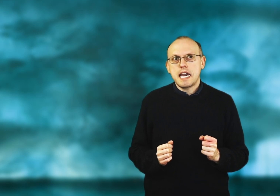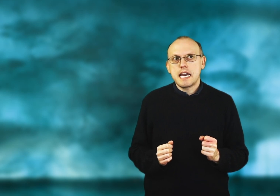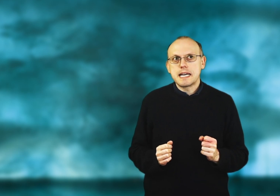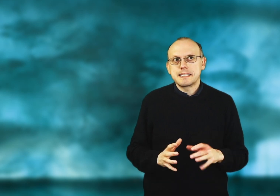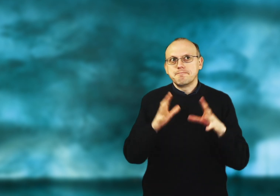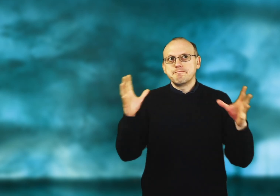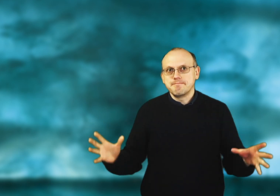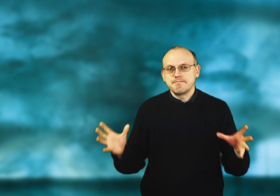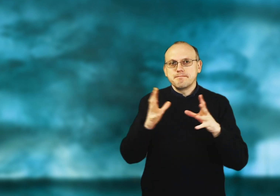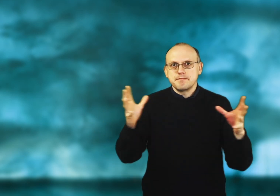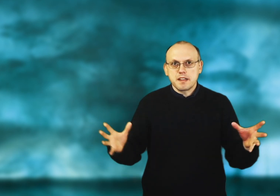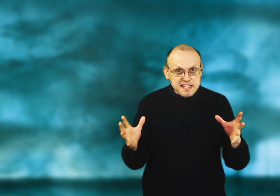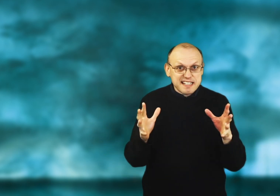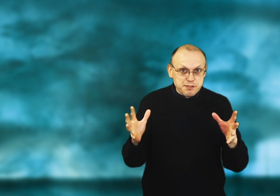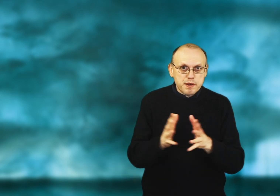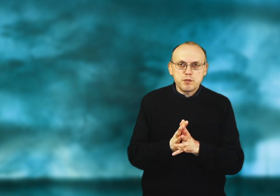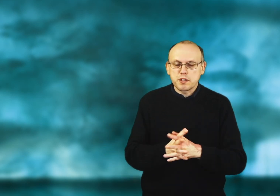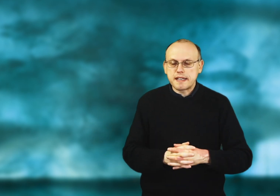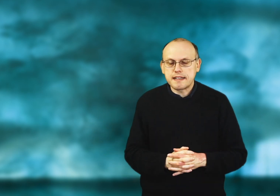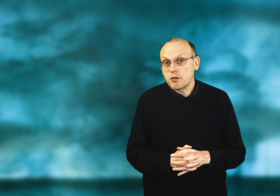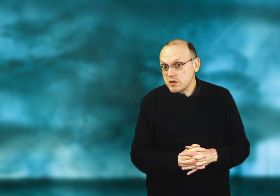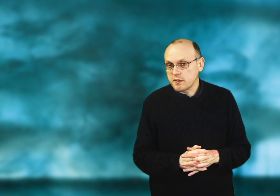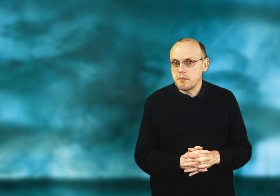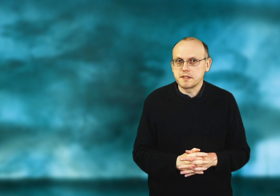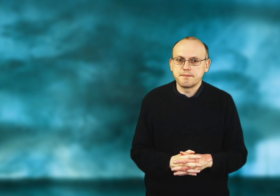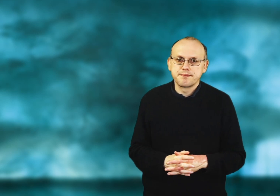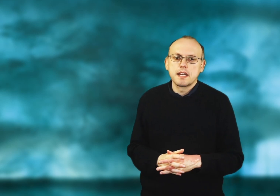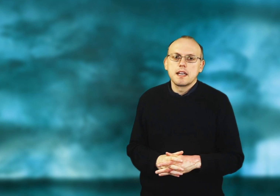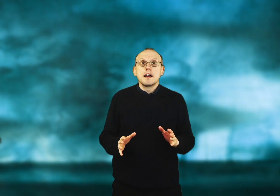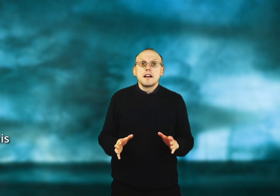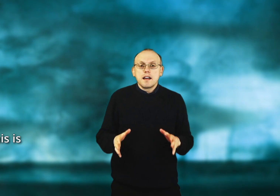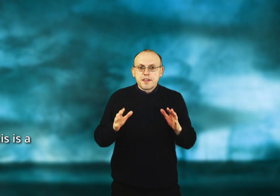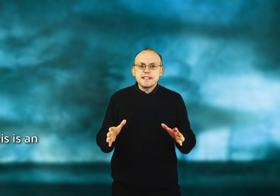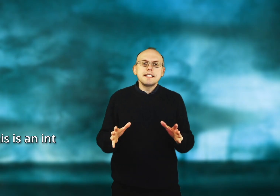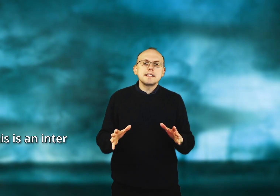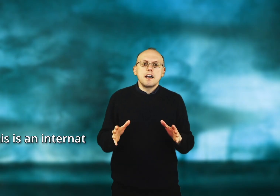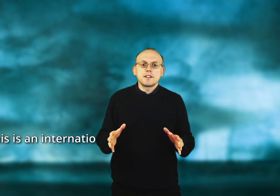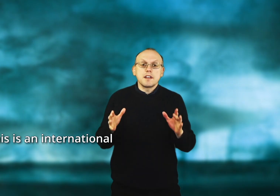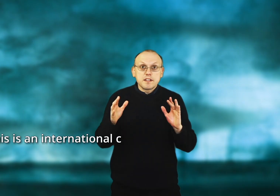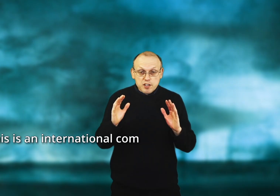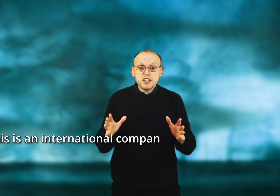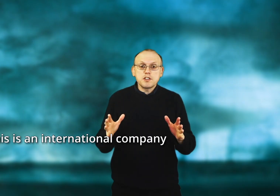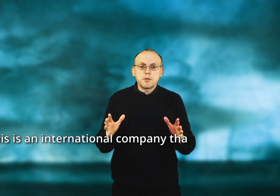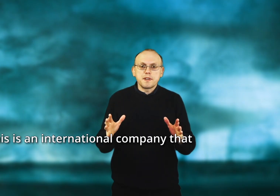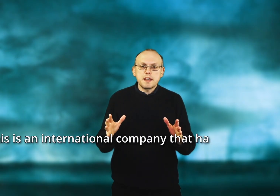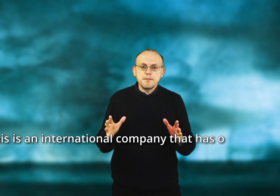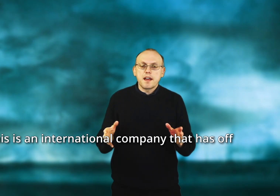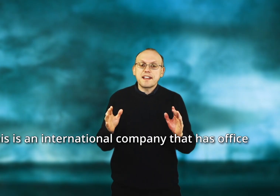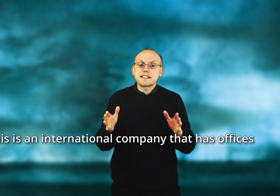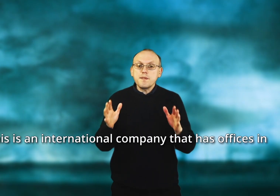And in this case, we have to look again at the use of commas. This is an international company that has offices